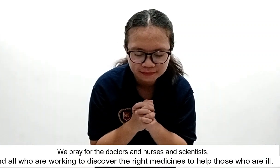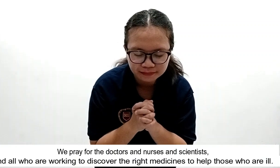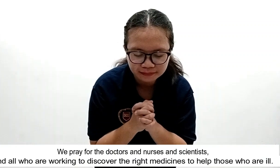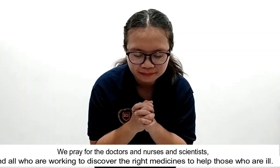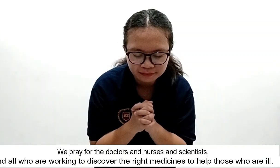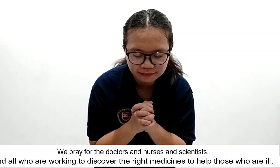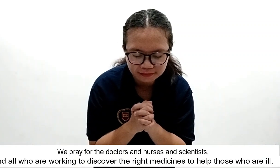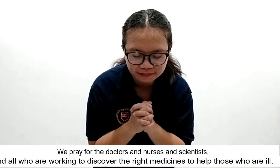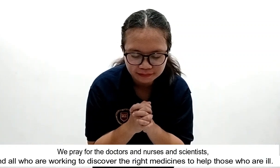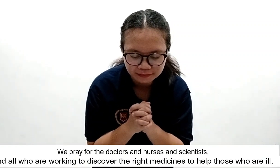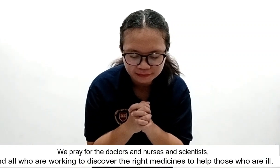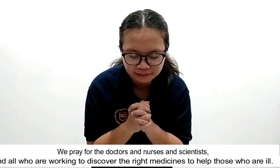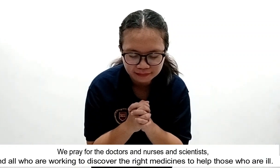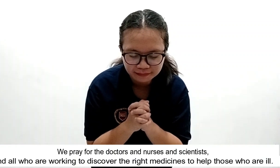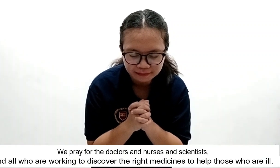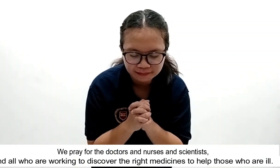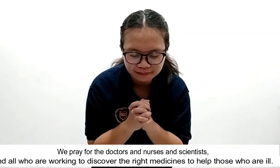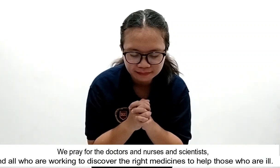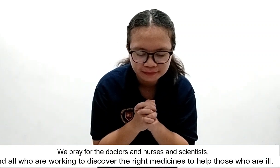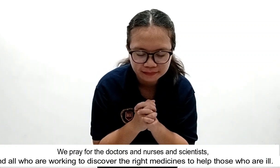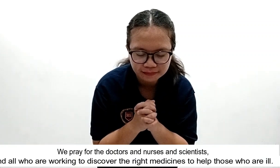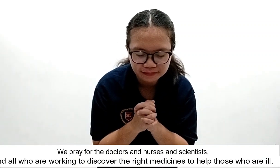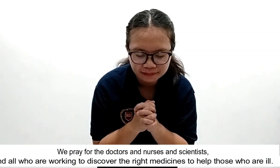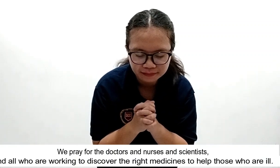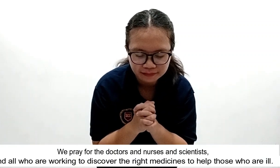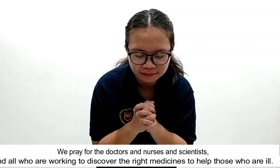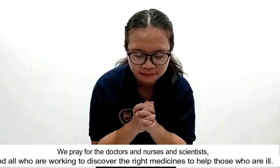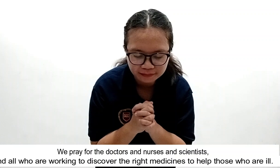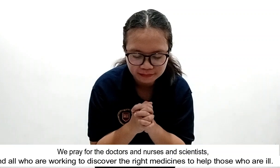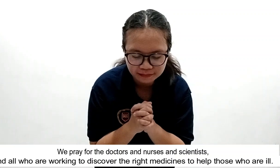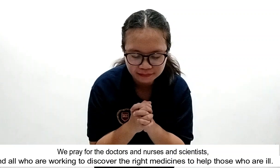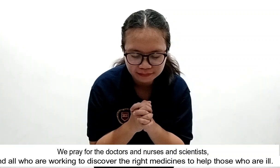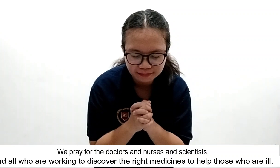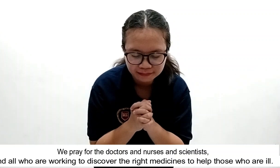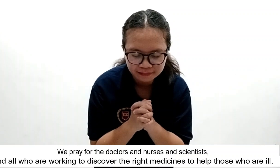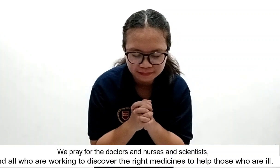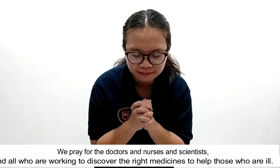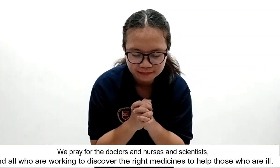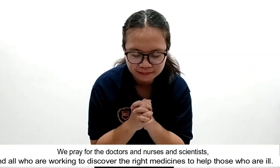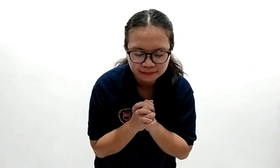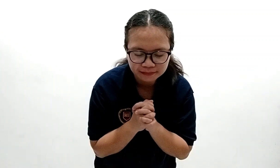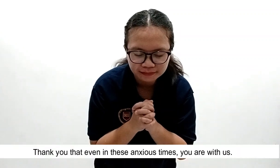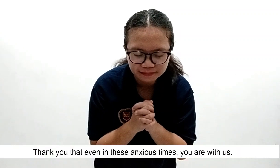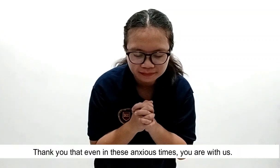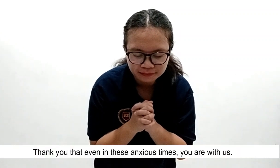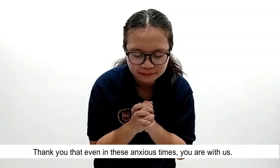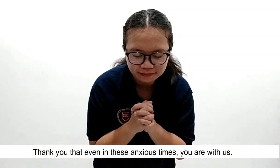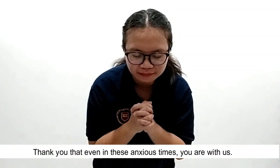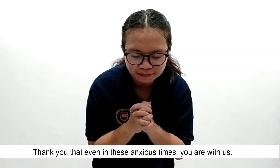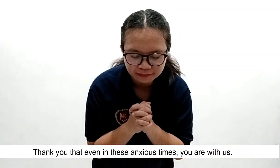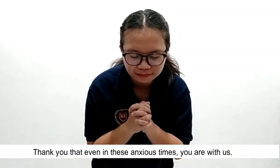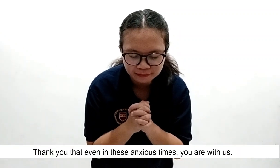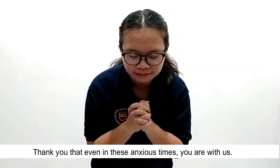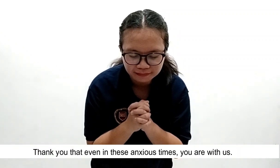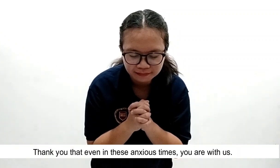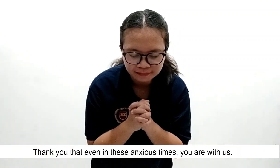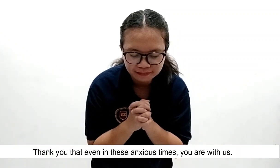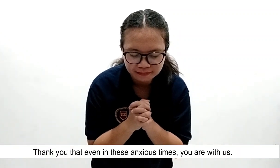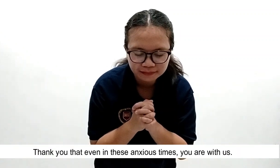working to discover the right medicines to help those who are ill thank you Lord that even in these